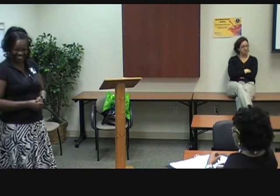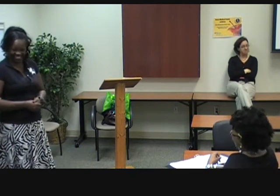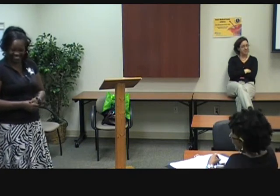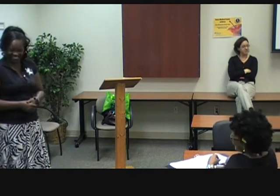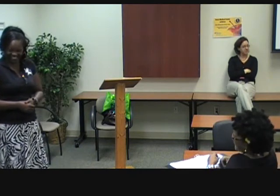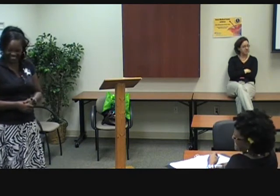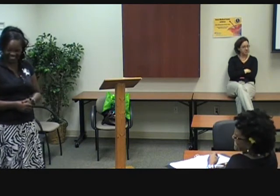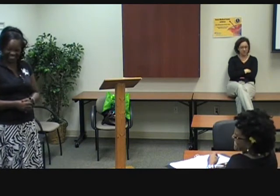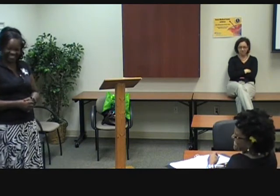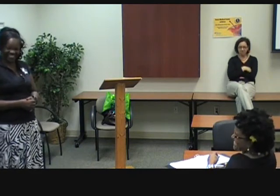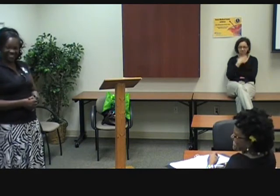That's a good job.